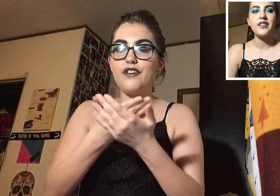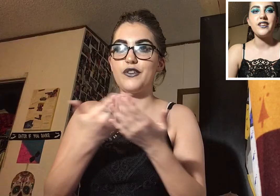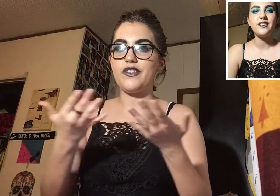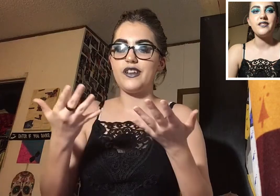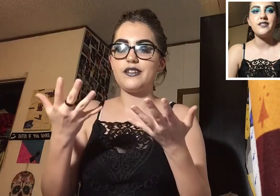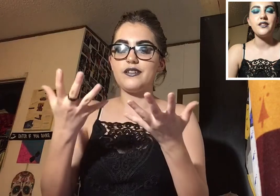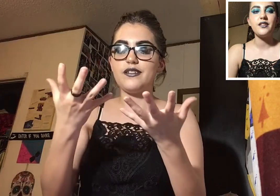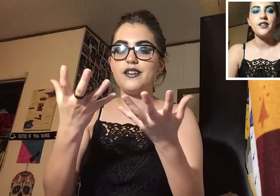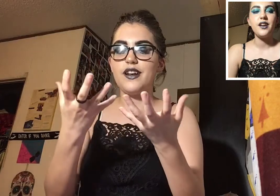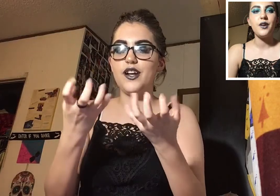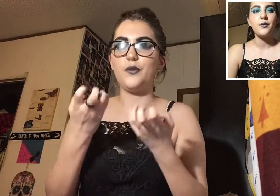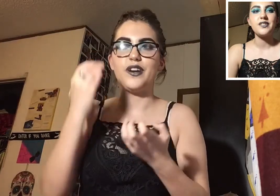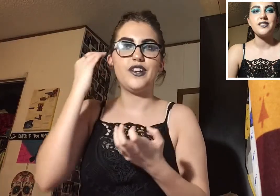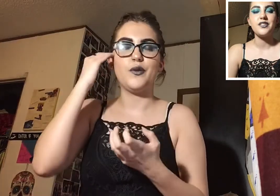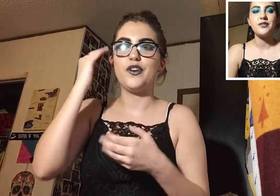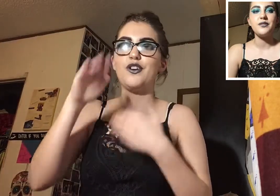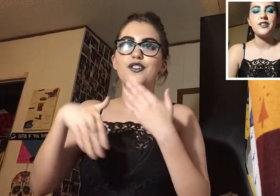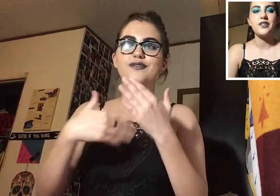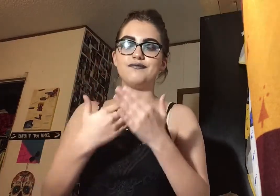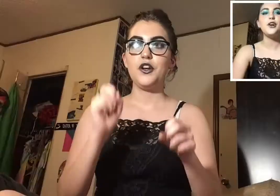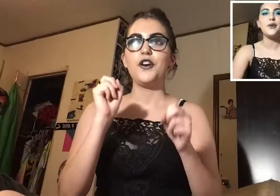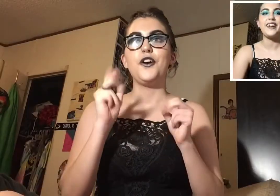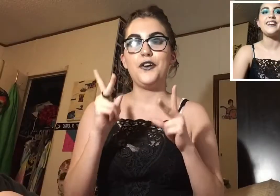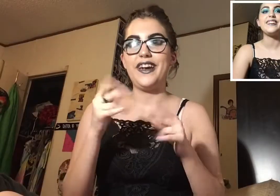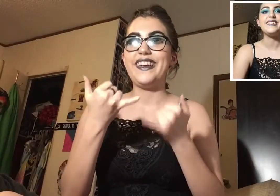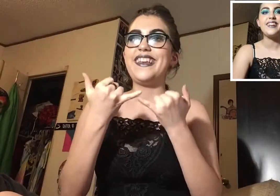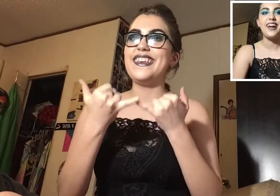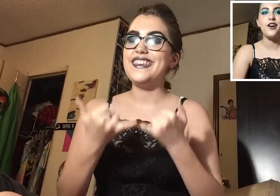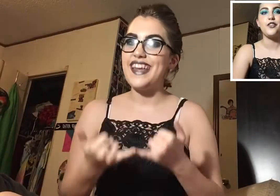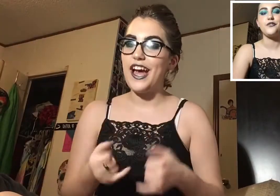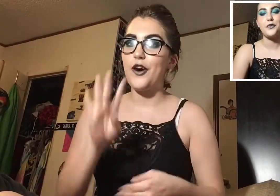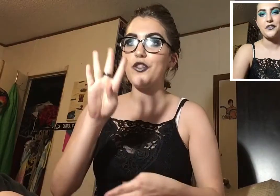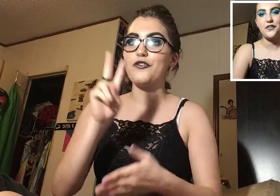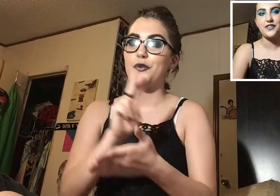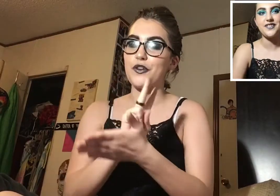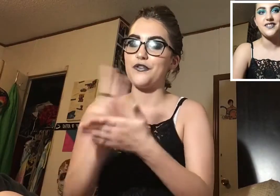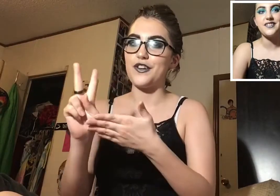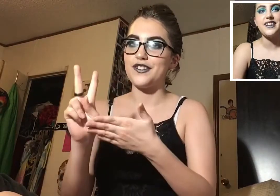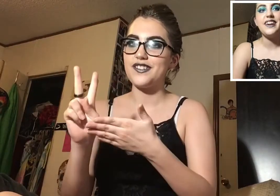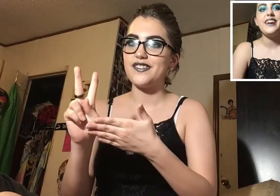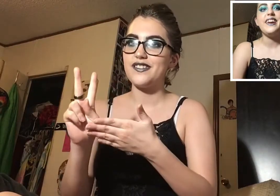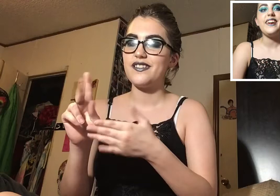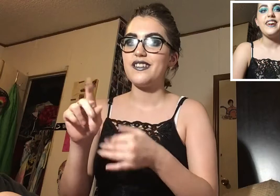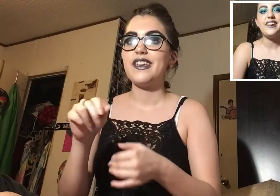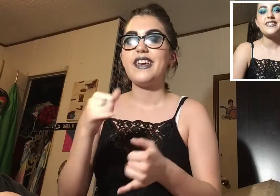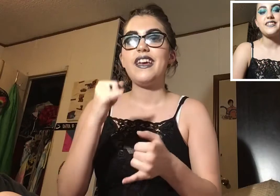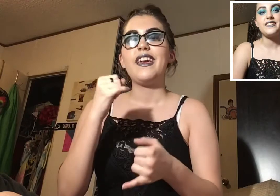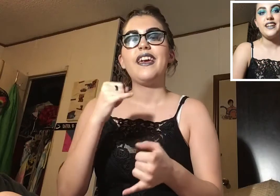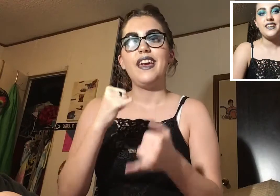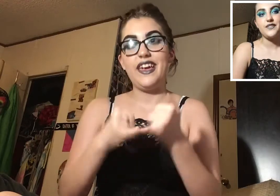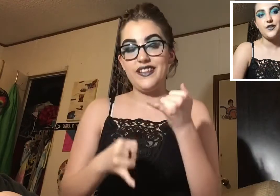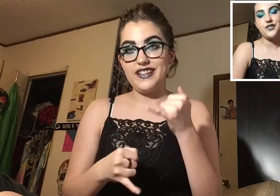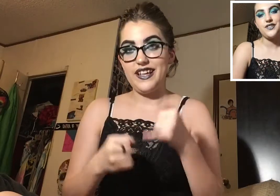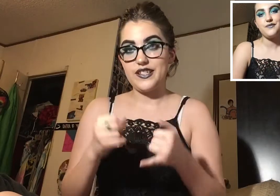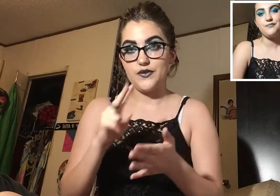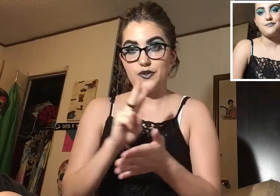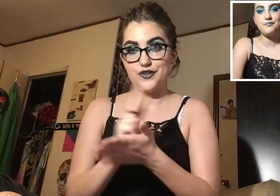Everything. I want to know it all. Okay, now the fourth verse and the last verse.